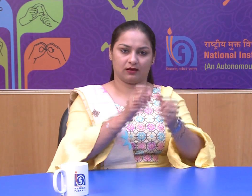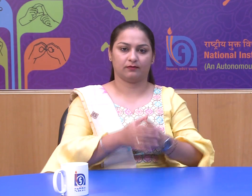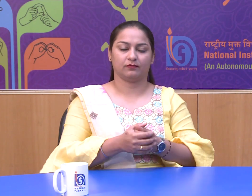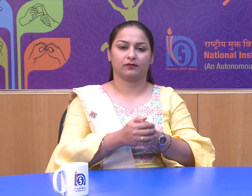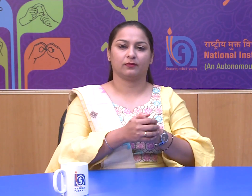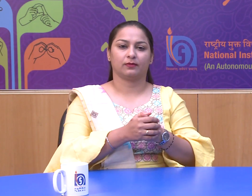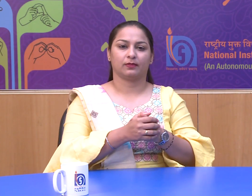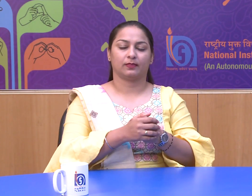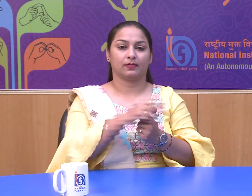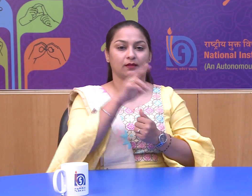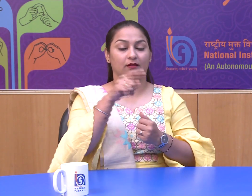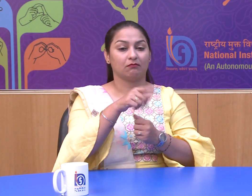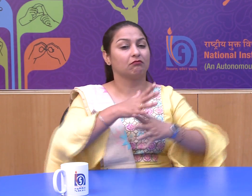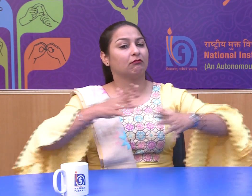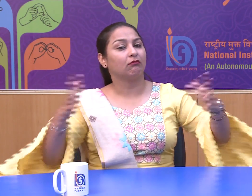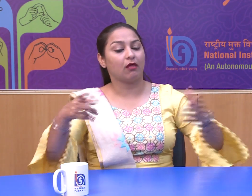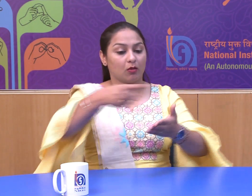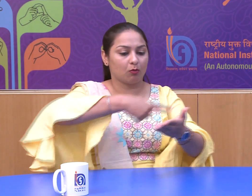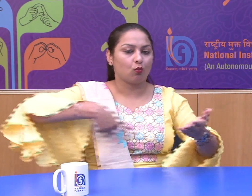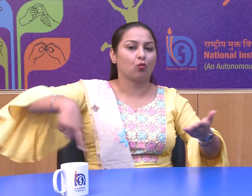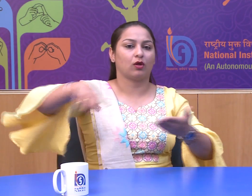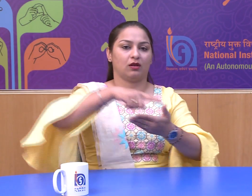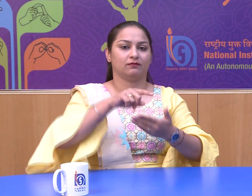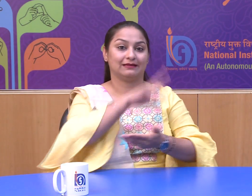or the Great Wheel and the Hinayana